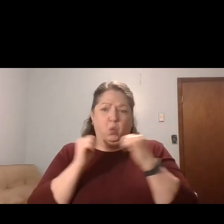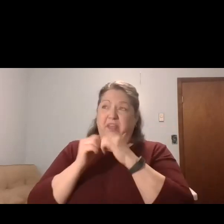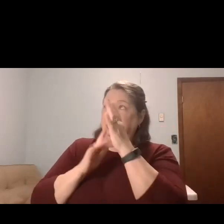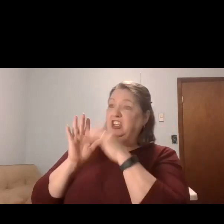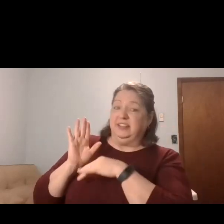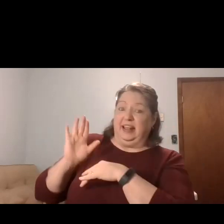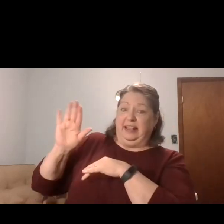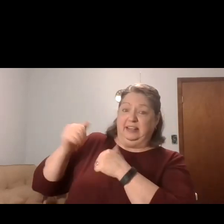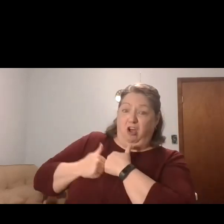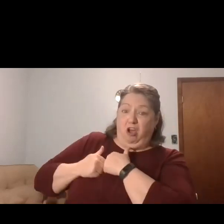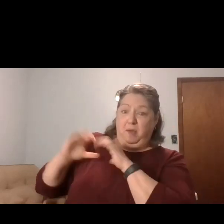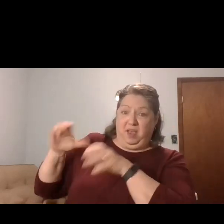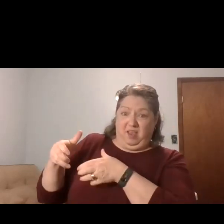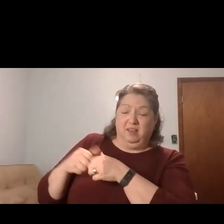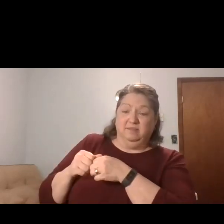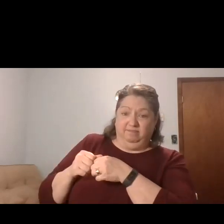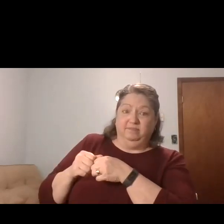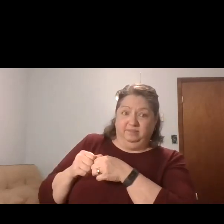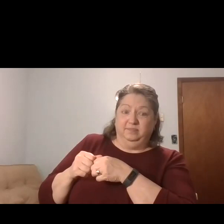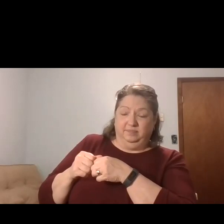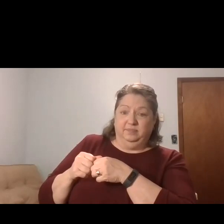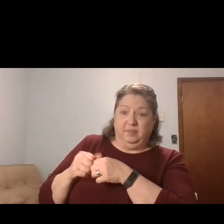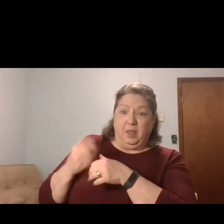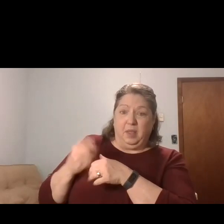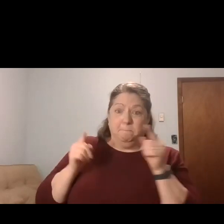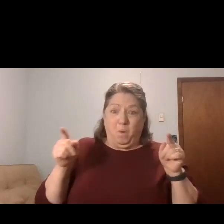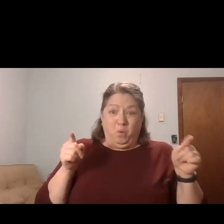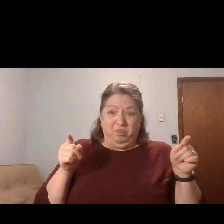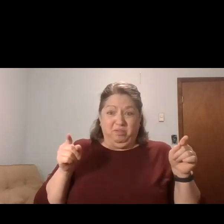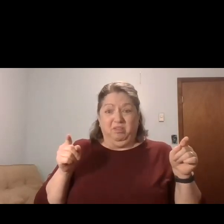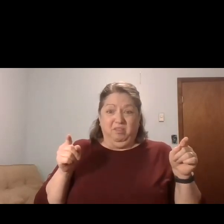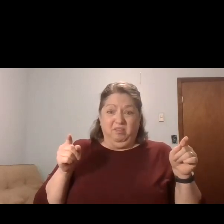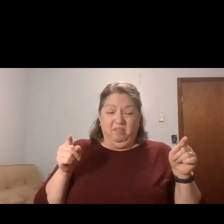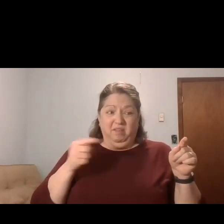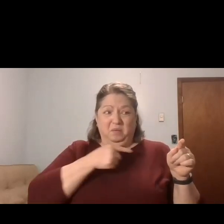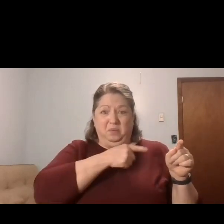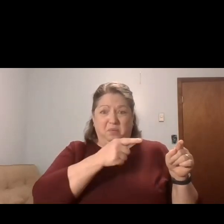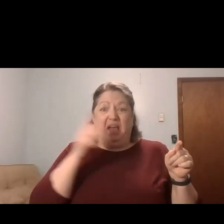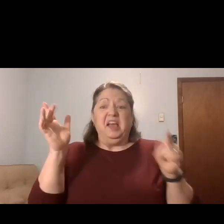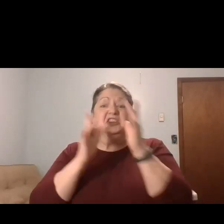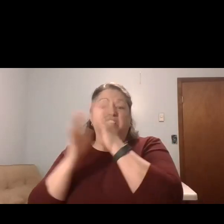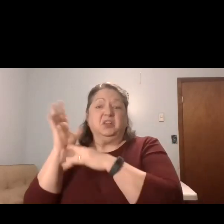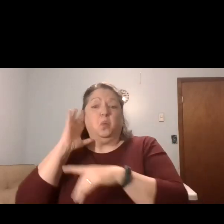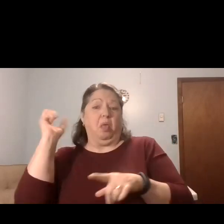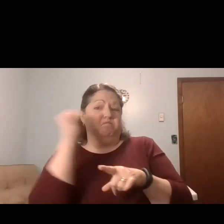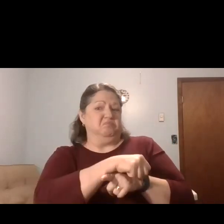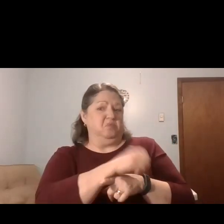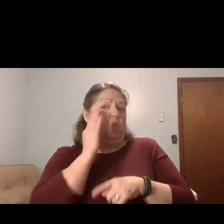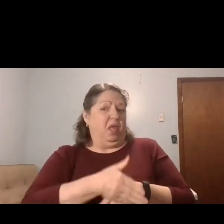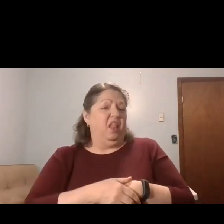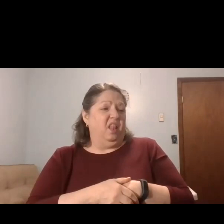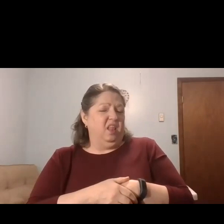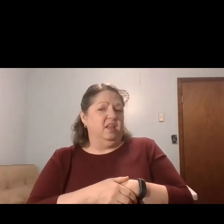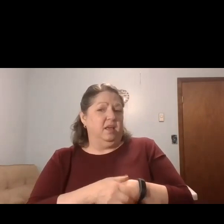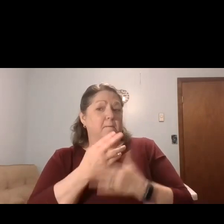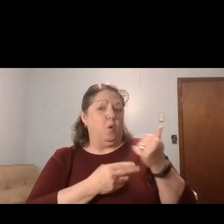army. And both of them will be overtaken by Jesus, obviously. And the Bible says that both of them, that is